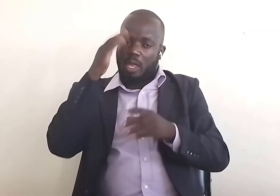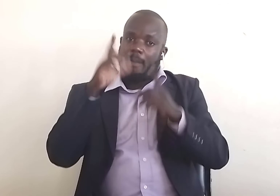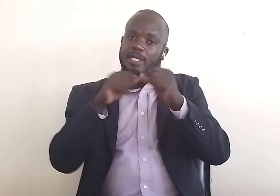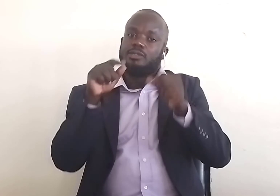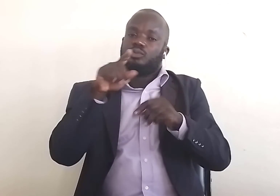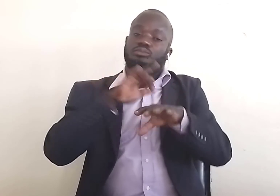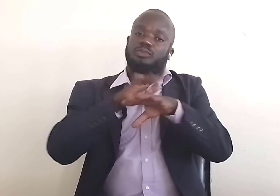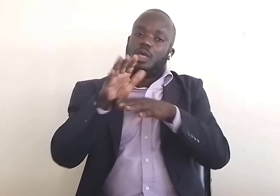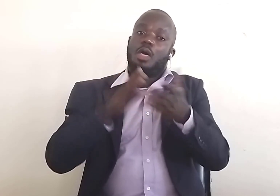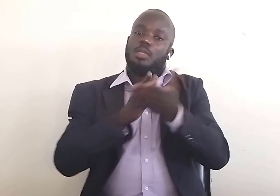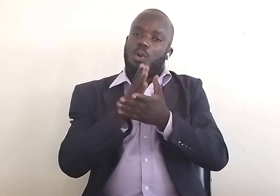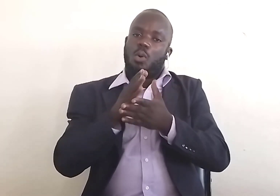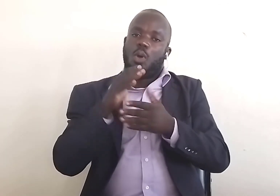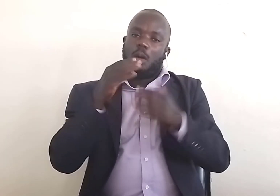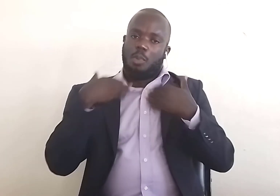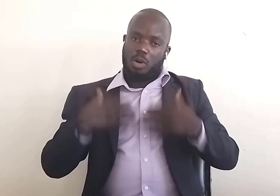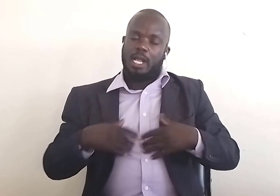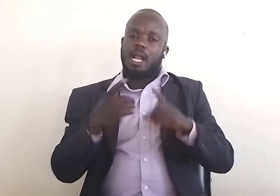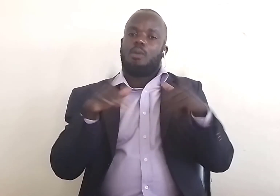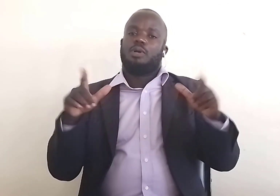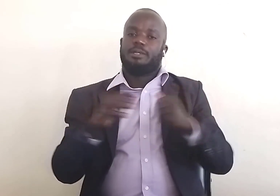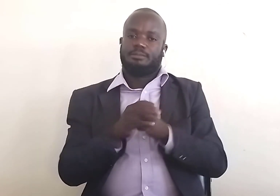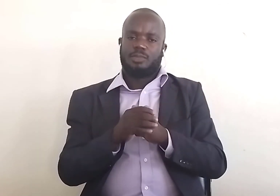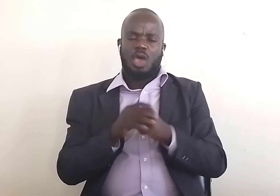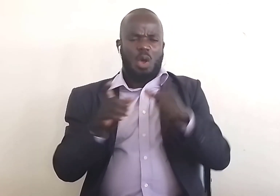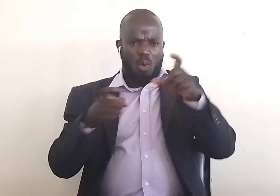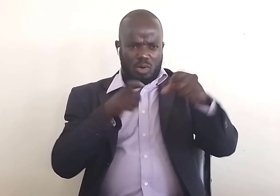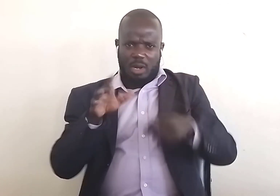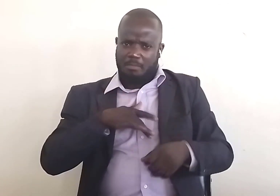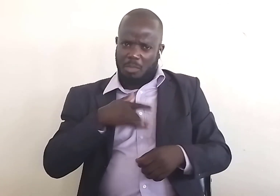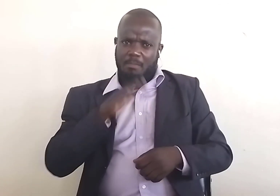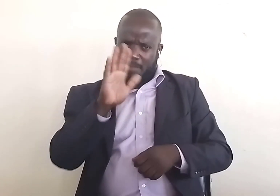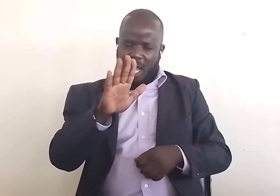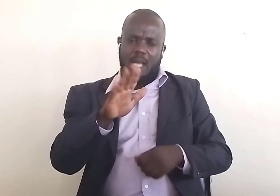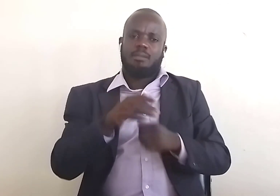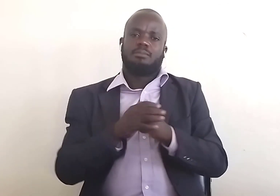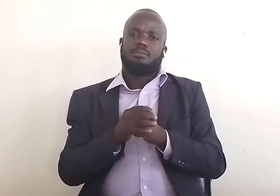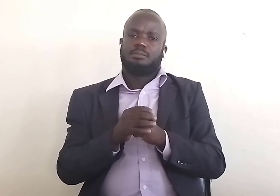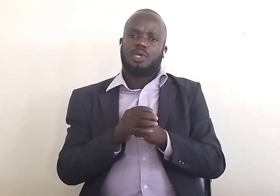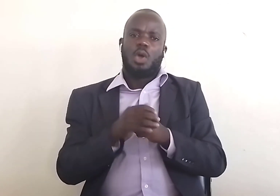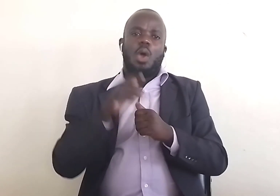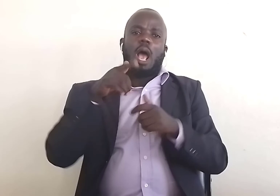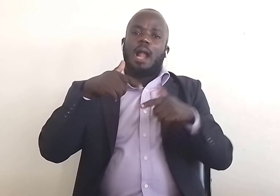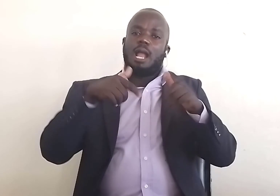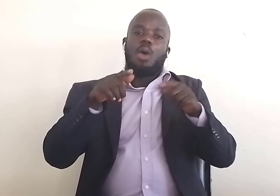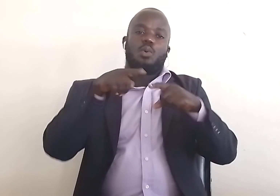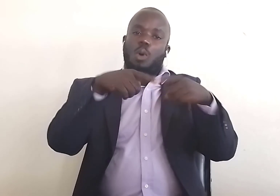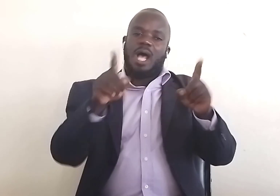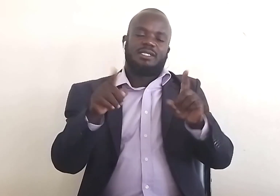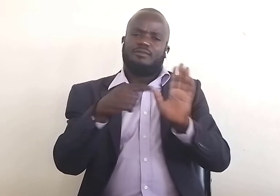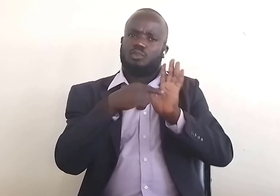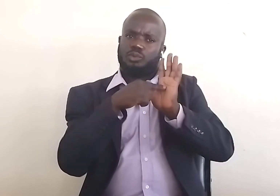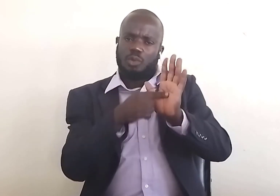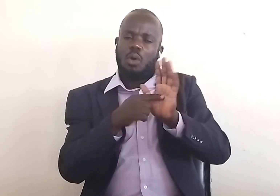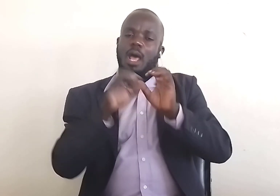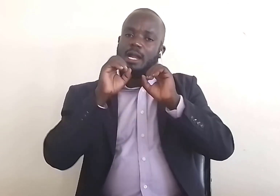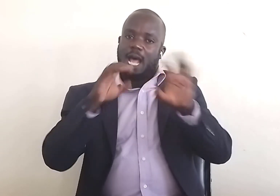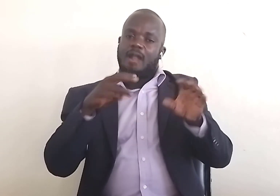sending through your body language. Take control of your emotions and feelings, and don't allow yourself to display nonverbal language